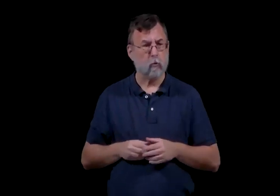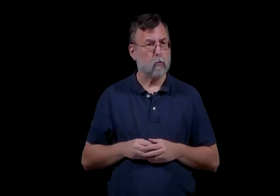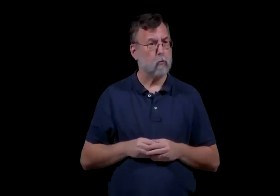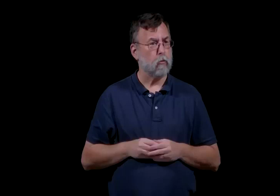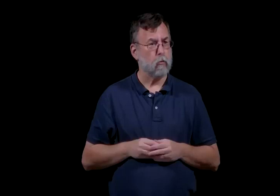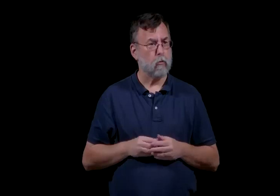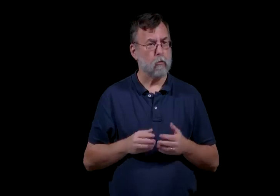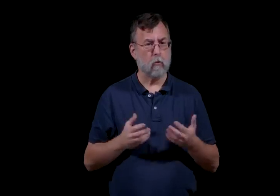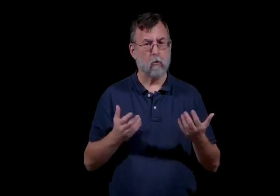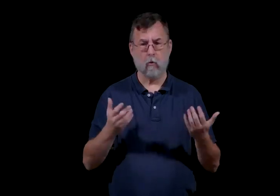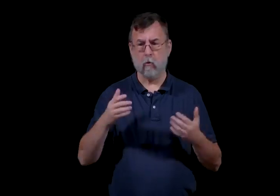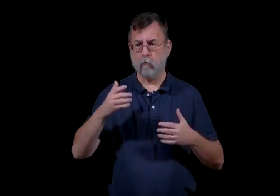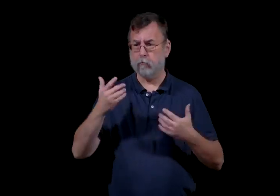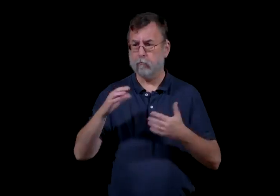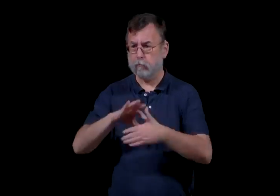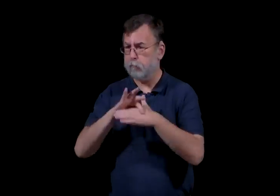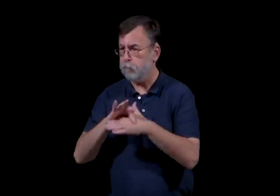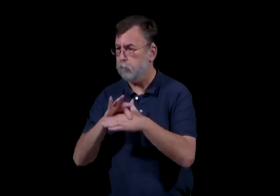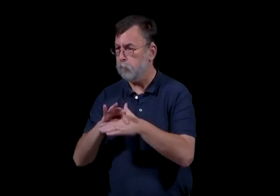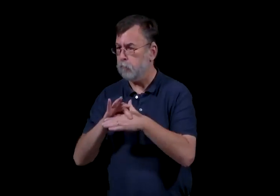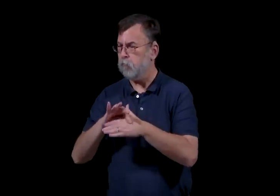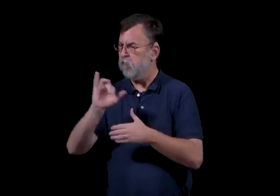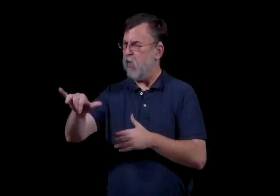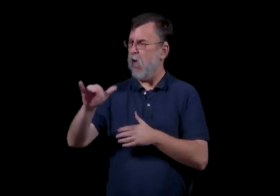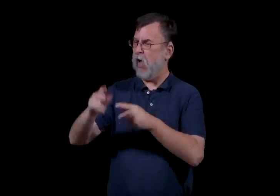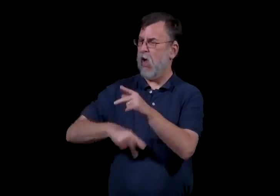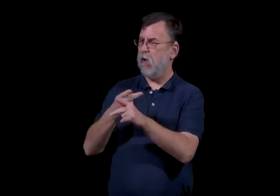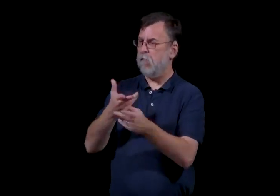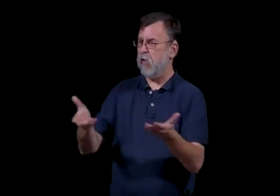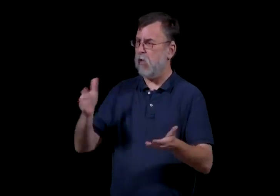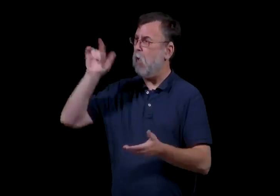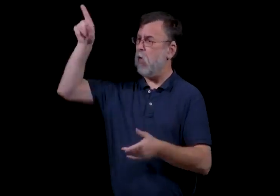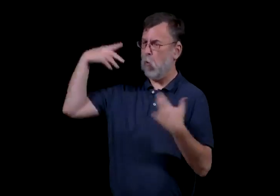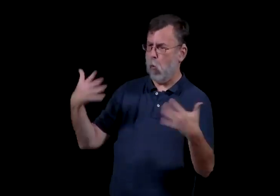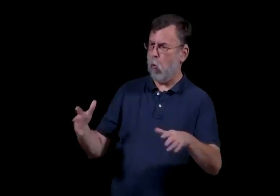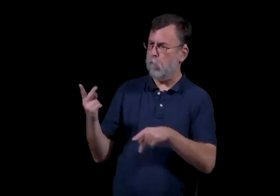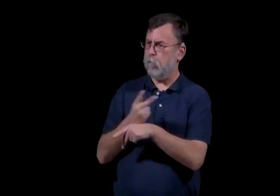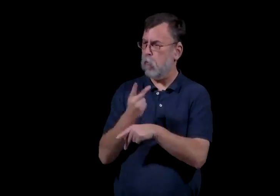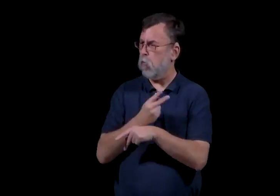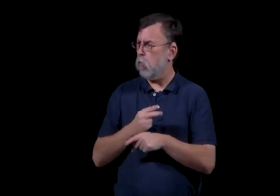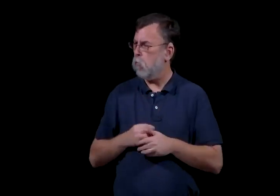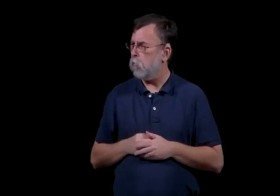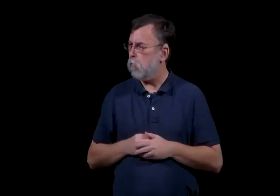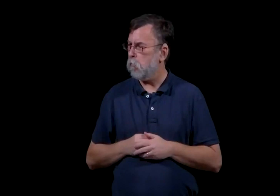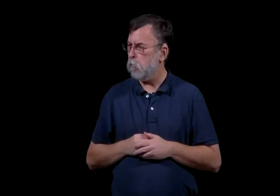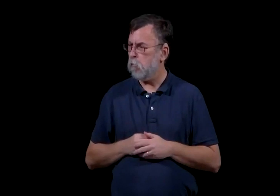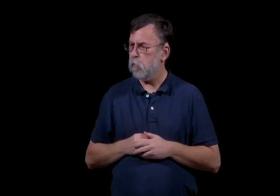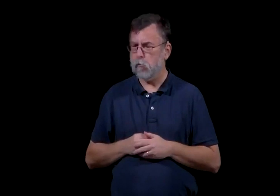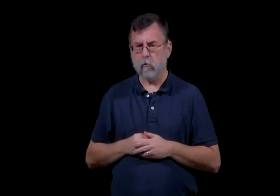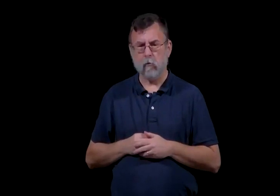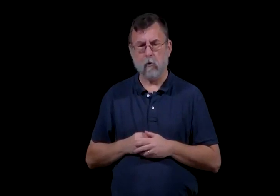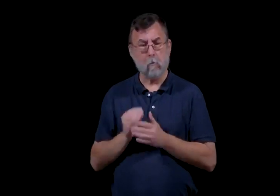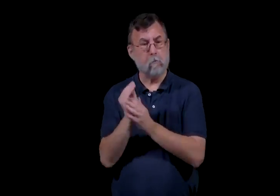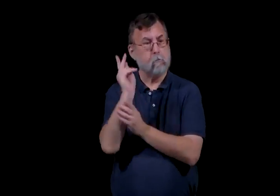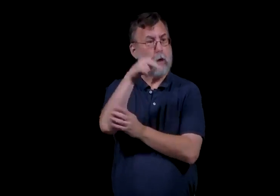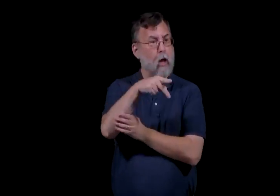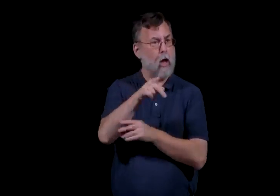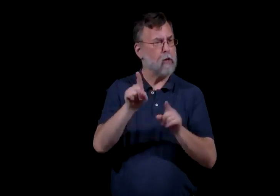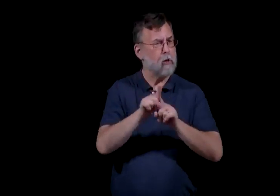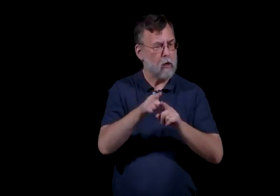Like we use animals to eat for our meat source. And then again, that's from God.